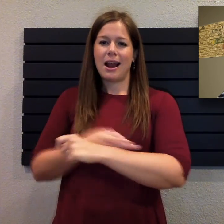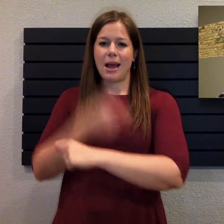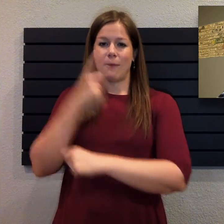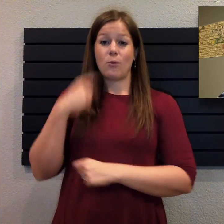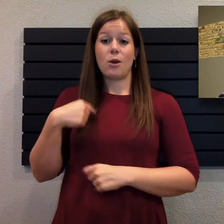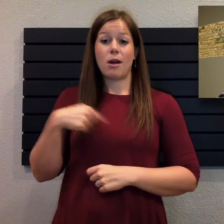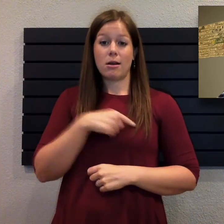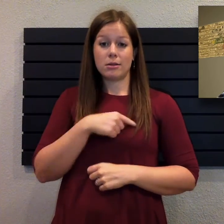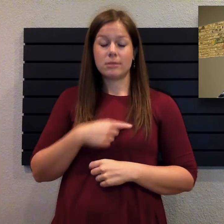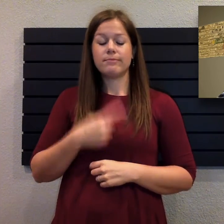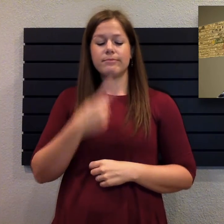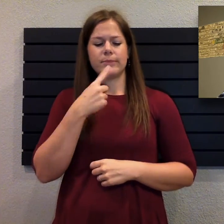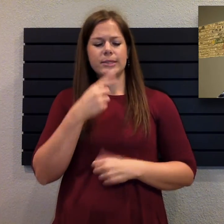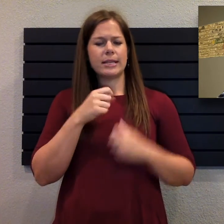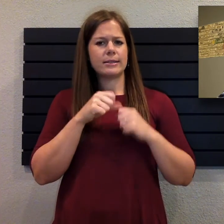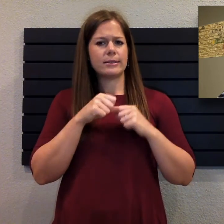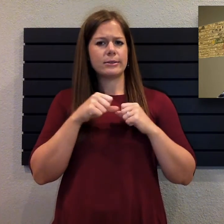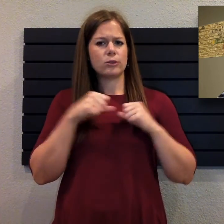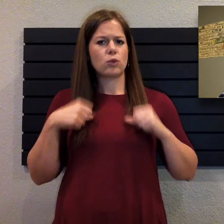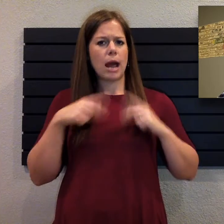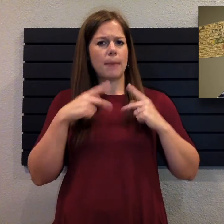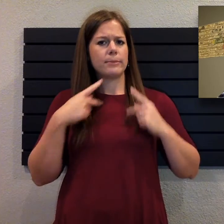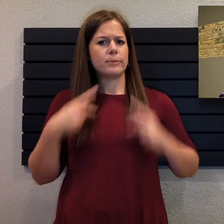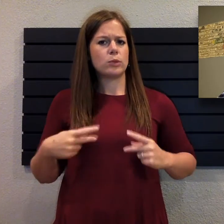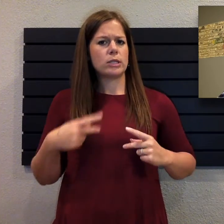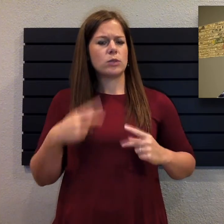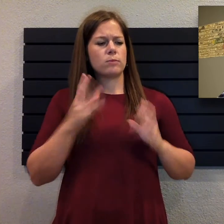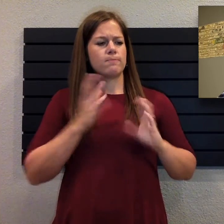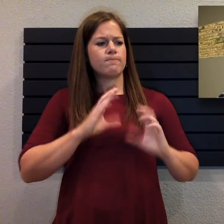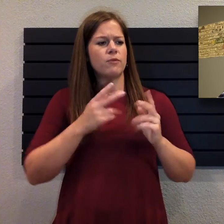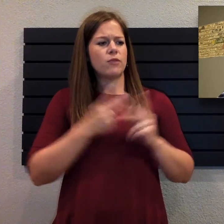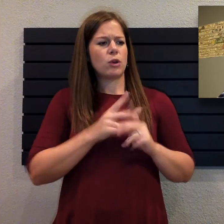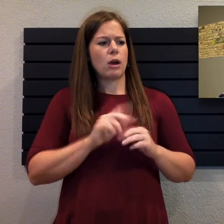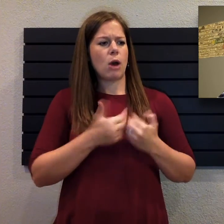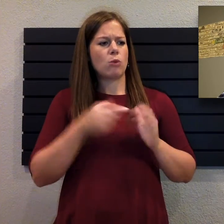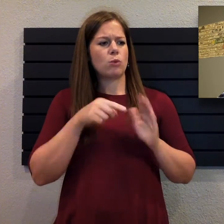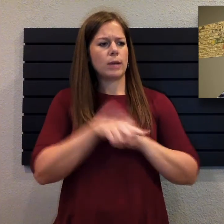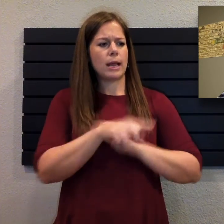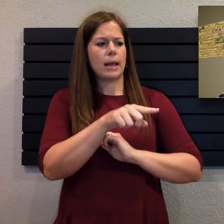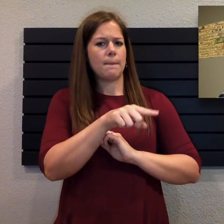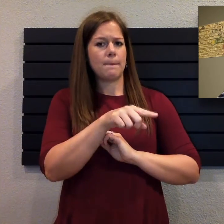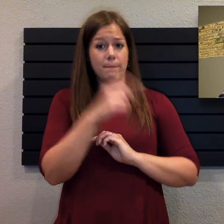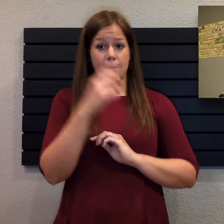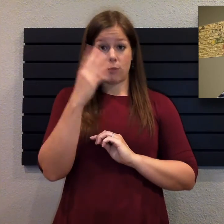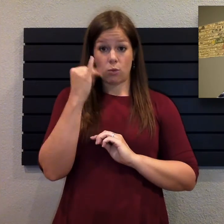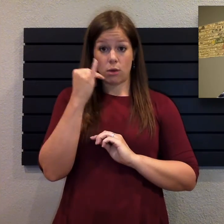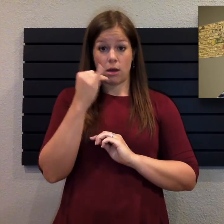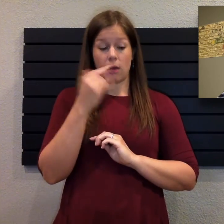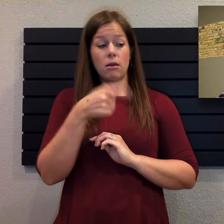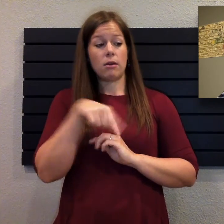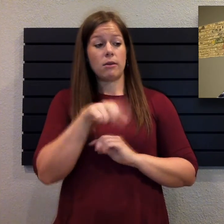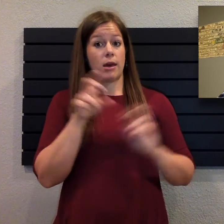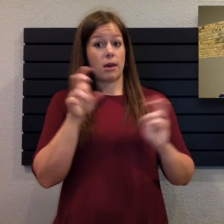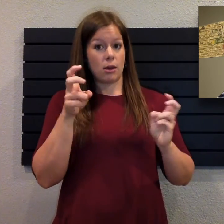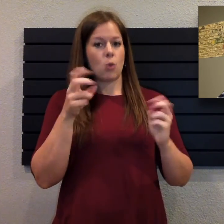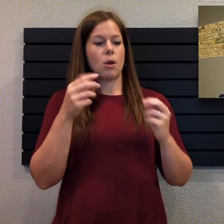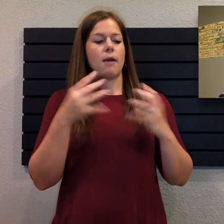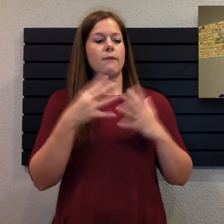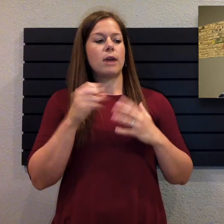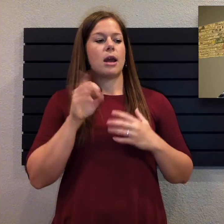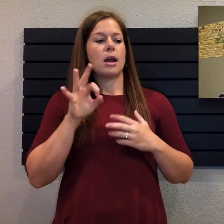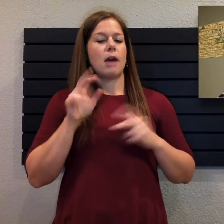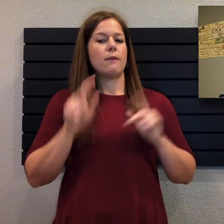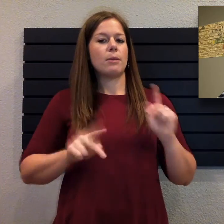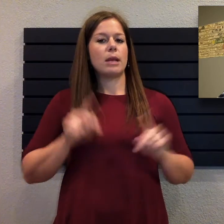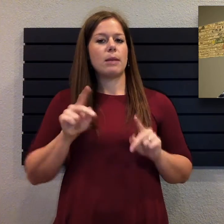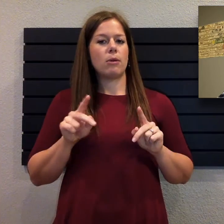priests and the scribes were seeking how they might put him to death. Why? It says, for they were afraid of